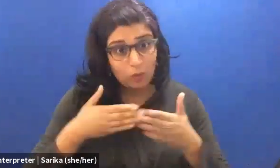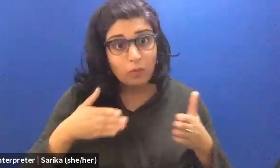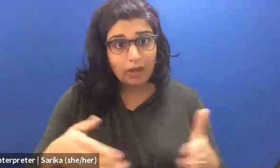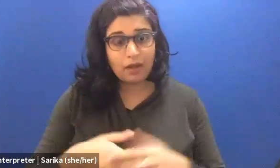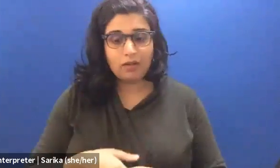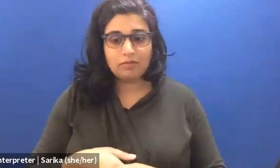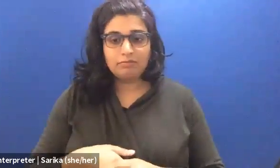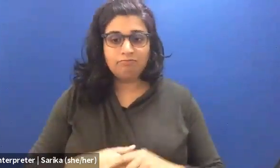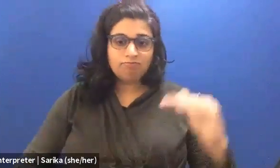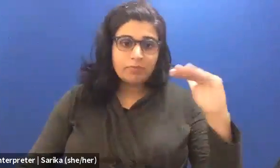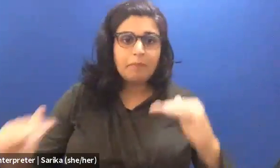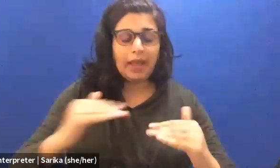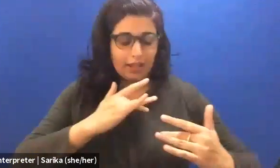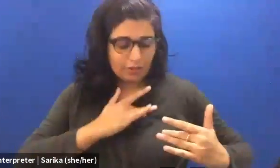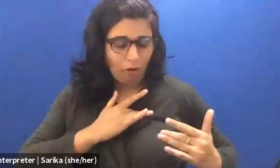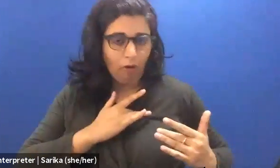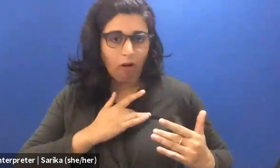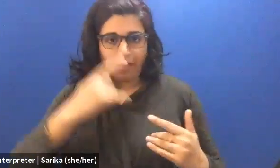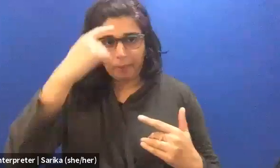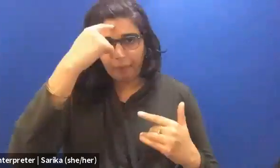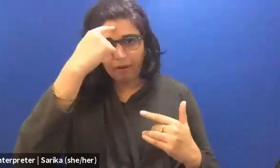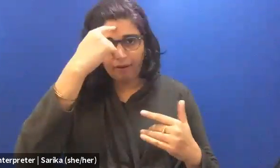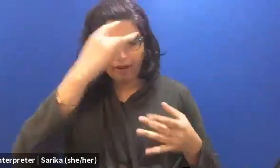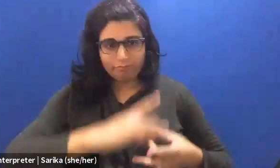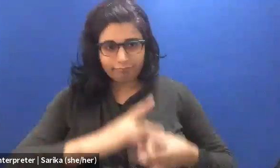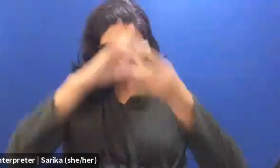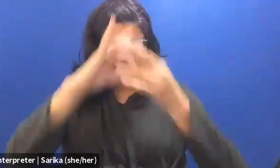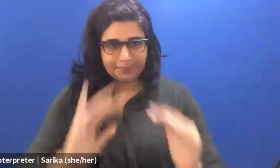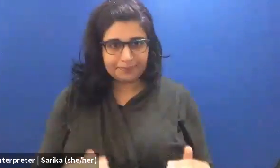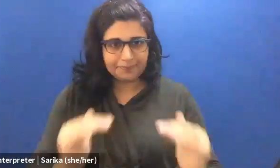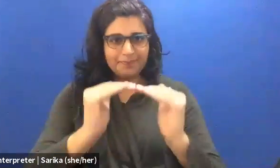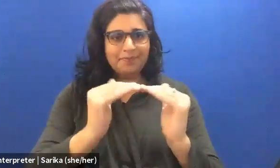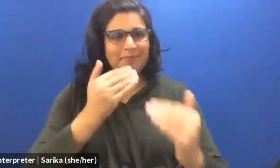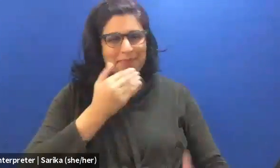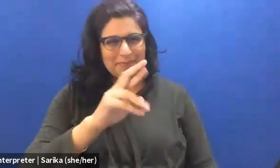a balanced heart and mind. Thank you, Rebecca.